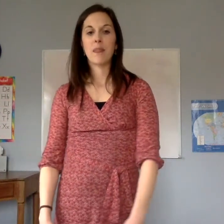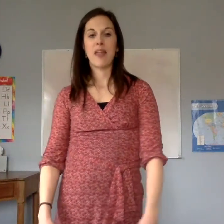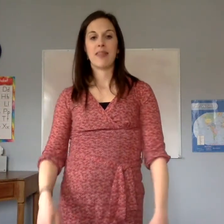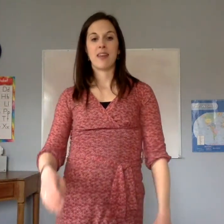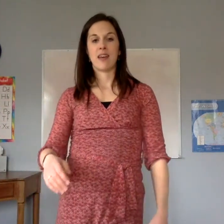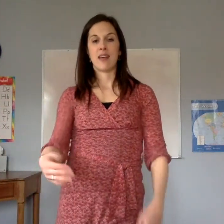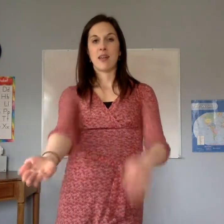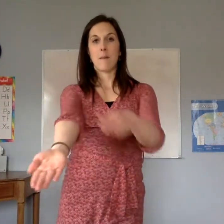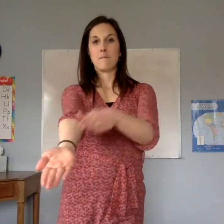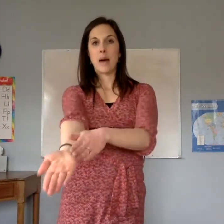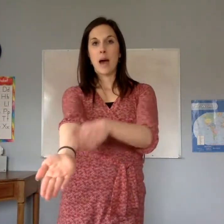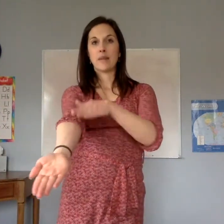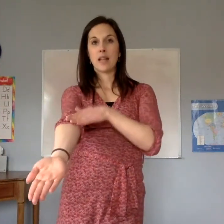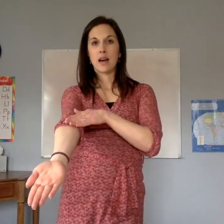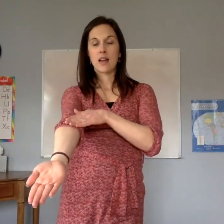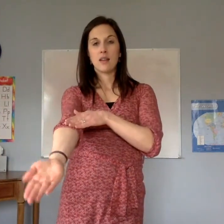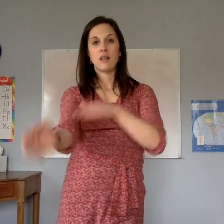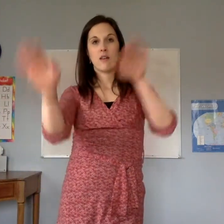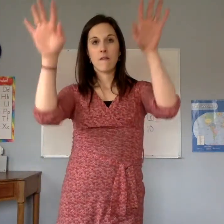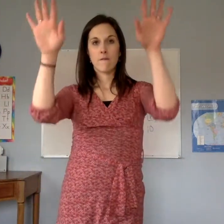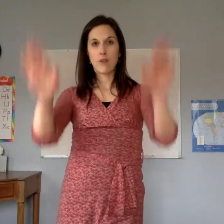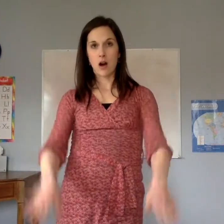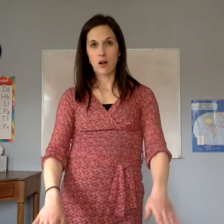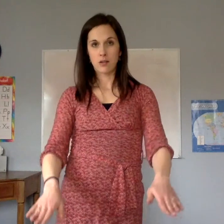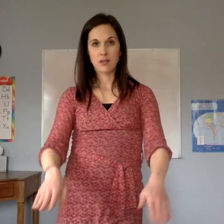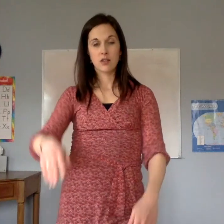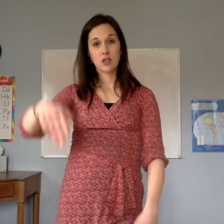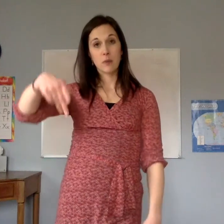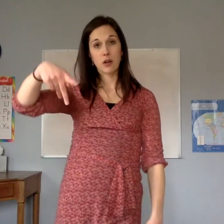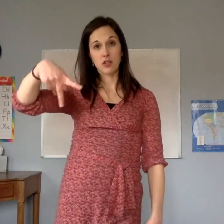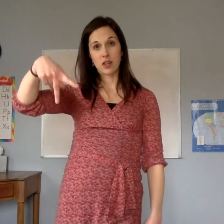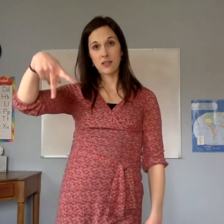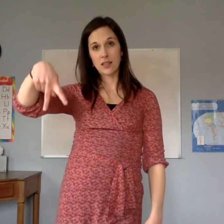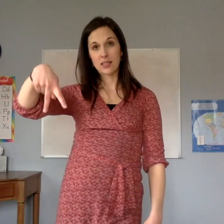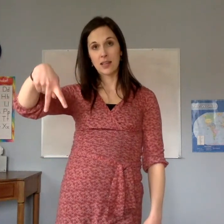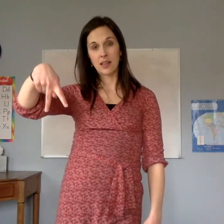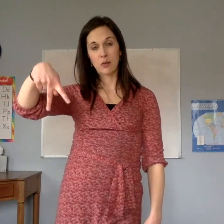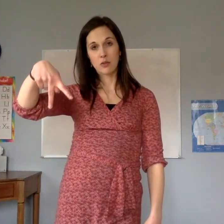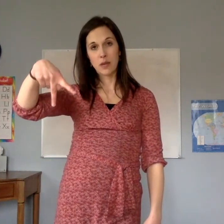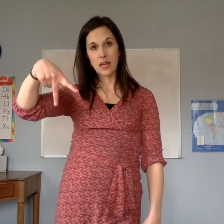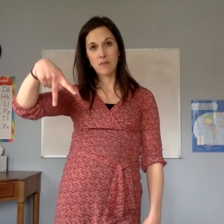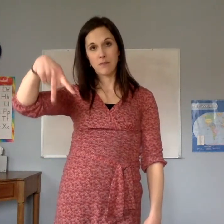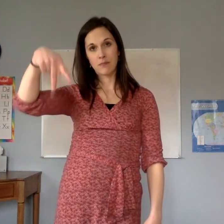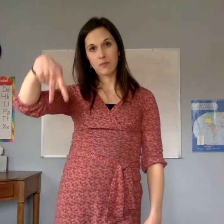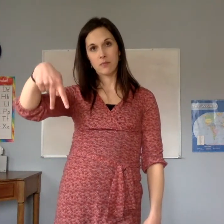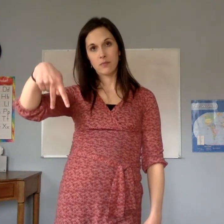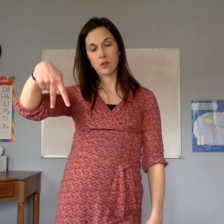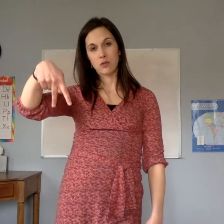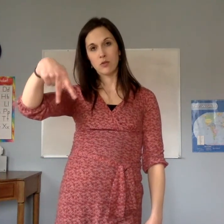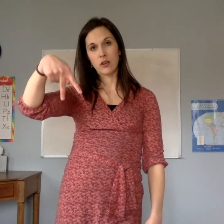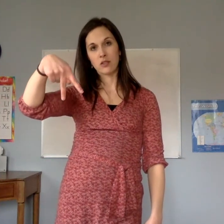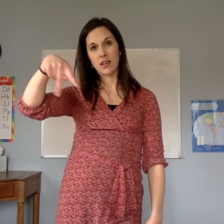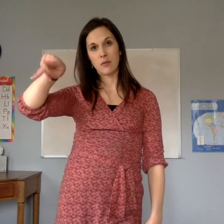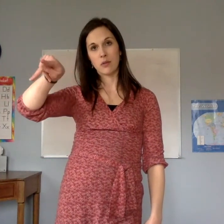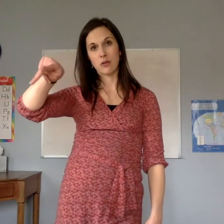And then Babylon falls to Persia. It's that sign language P. So 2 fingers down with your